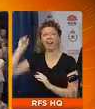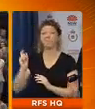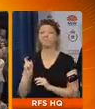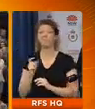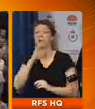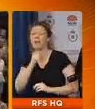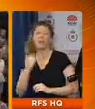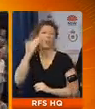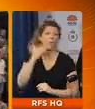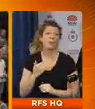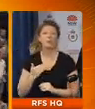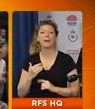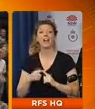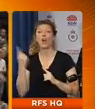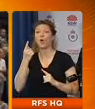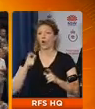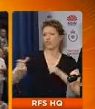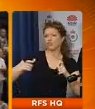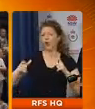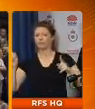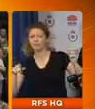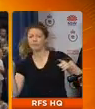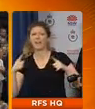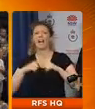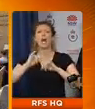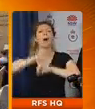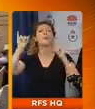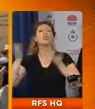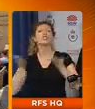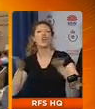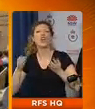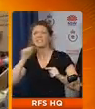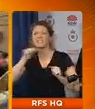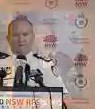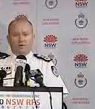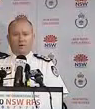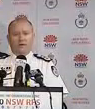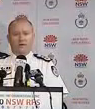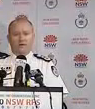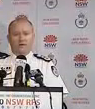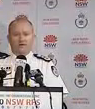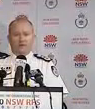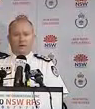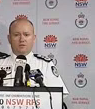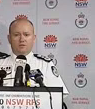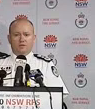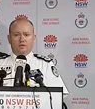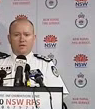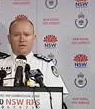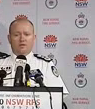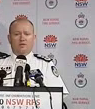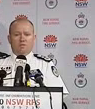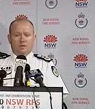and particularly the incident controllers and the broader emergency management teams, I'm acutely aware of all the